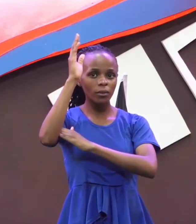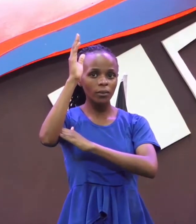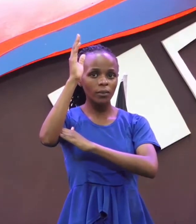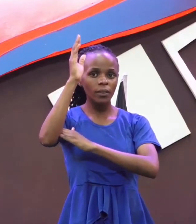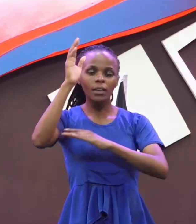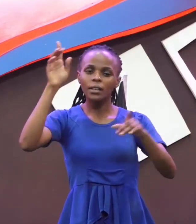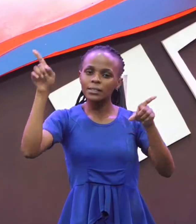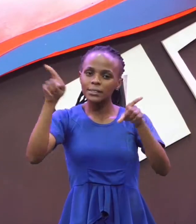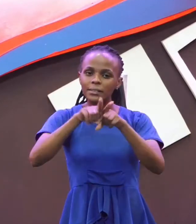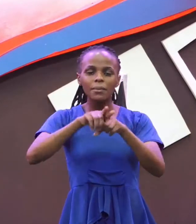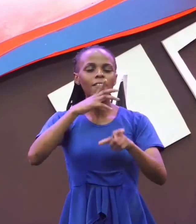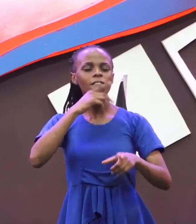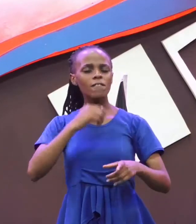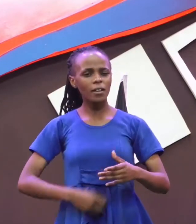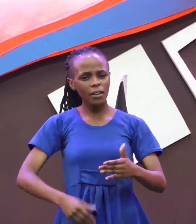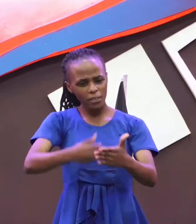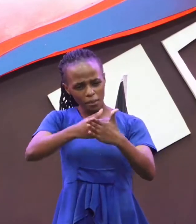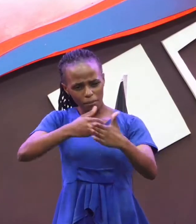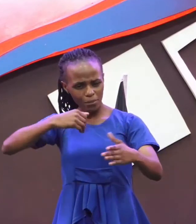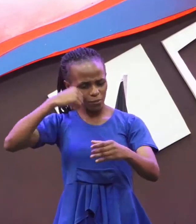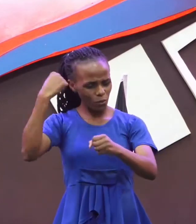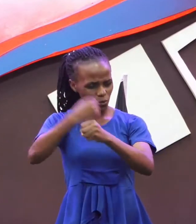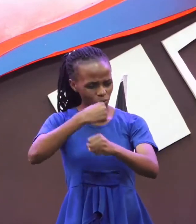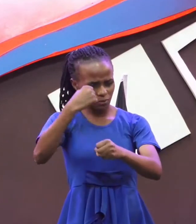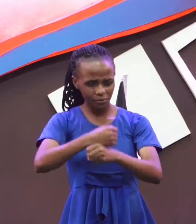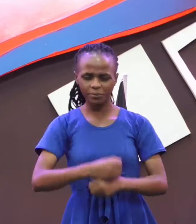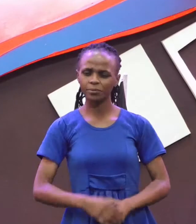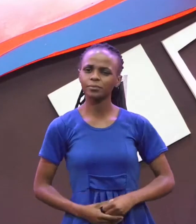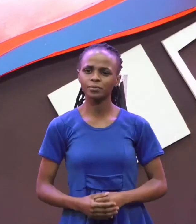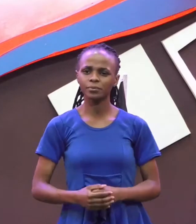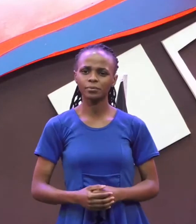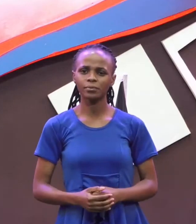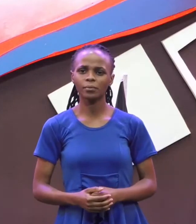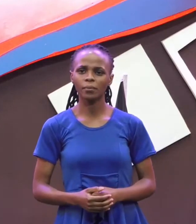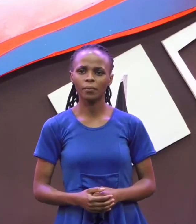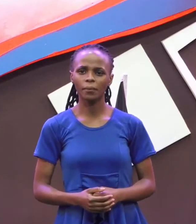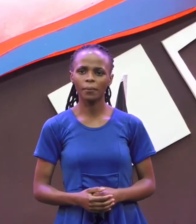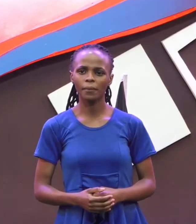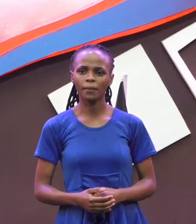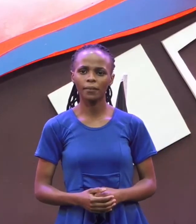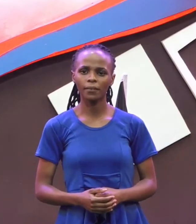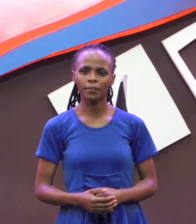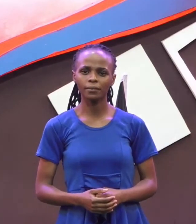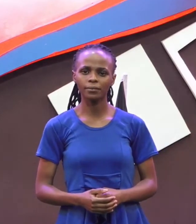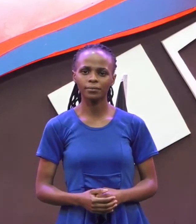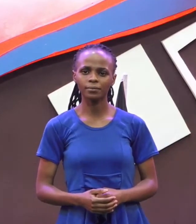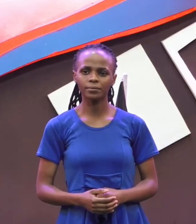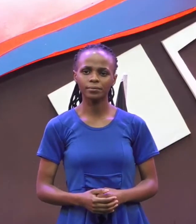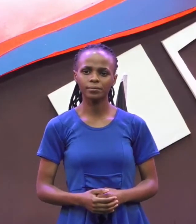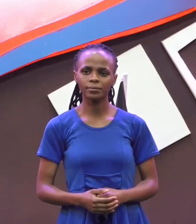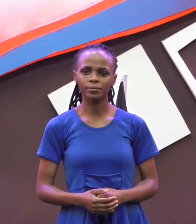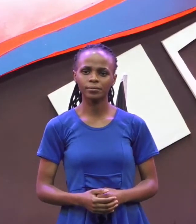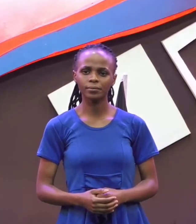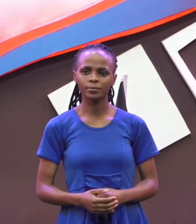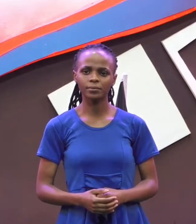28:1. Ahaz was 20 years old when he began to reign, and he reigned 16 years in Jerusalem,